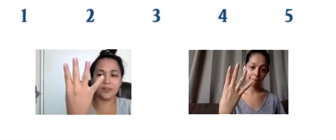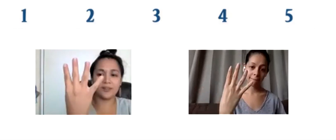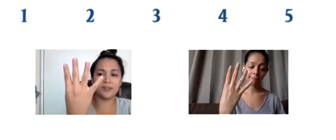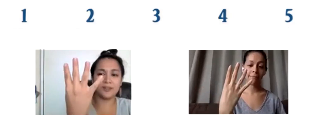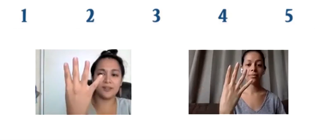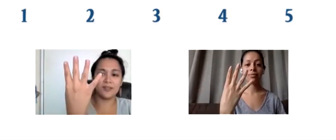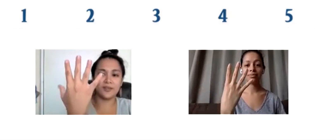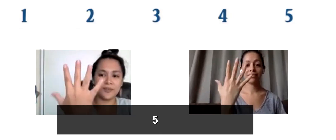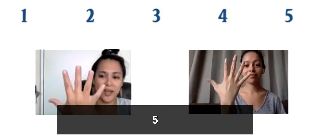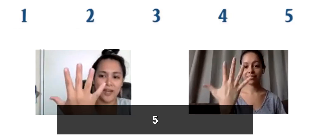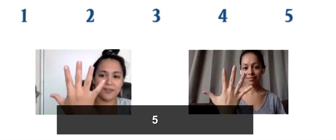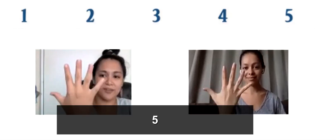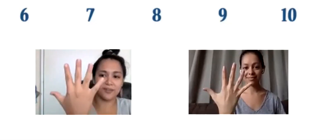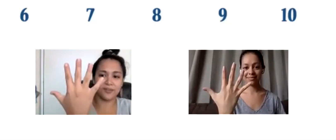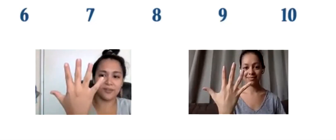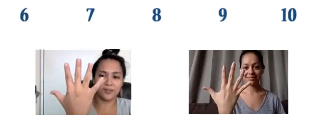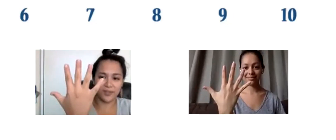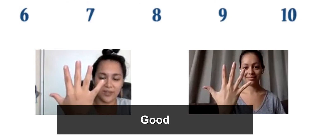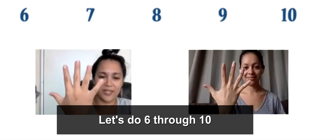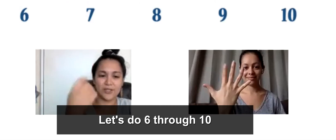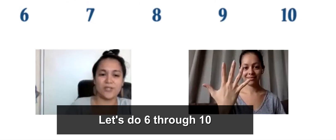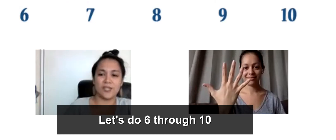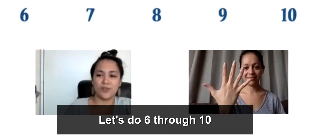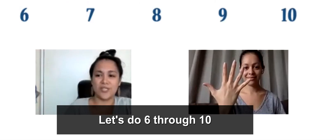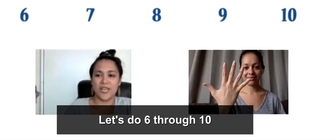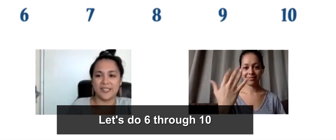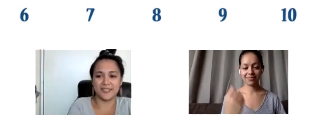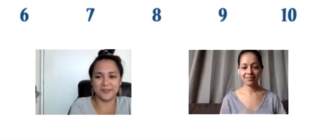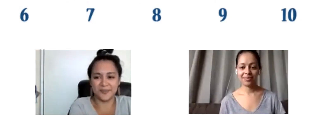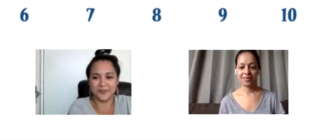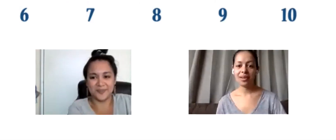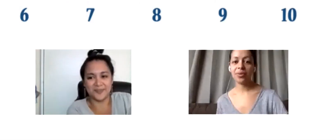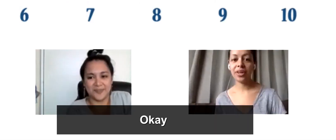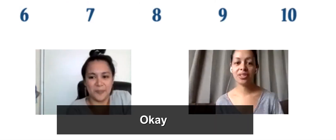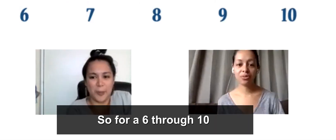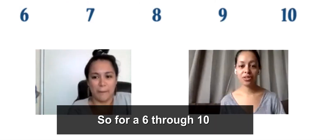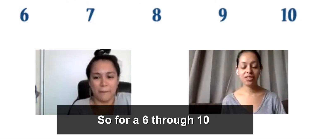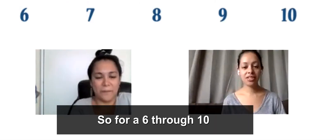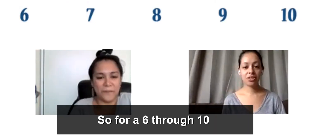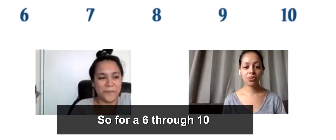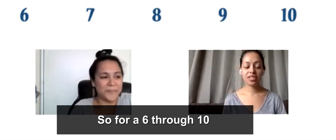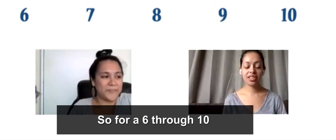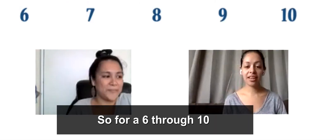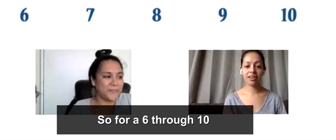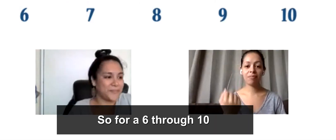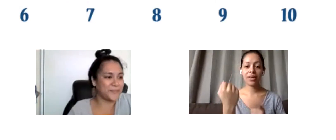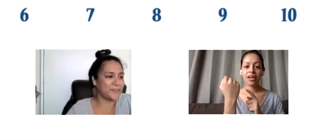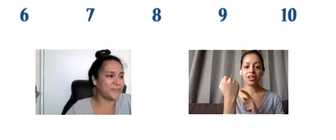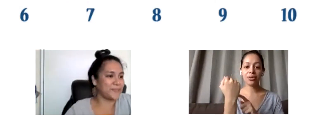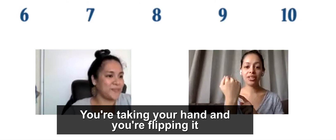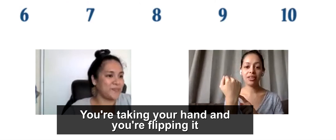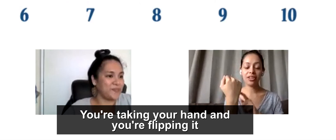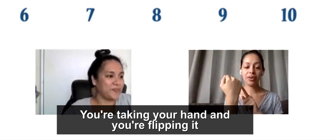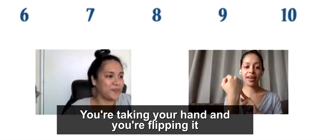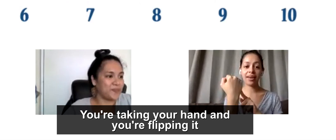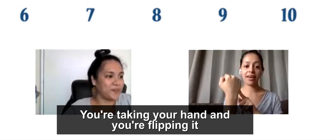4, 5. Good. Let's do 6 through 10. Okay, so for 6 through 10,